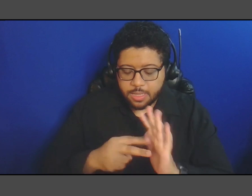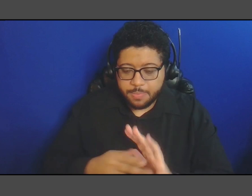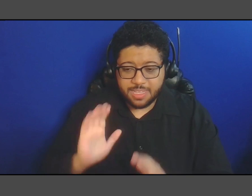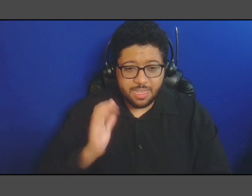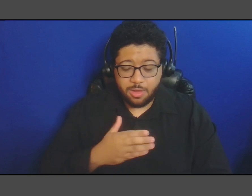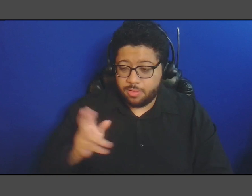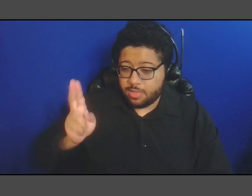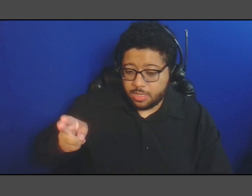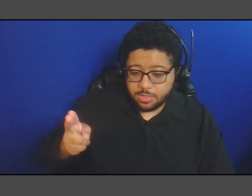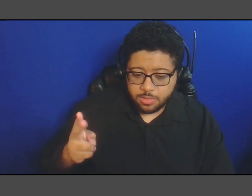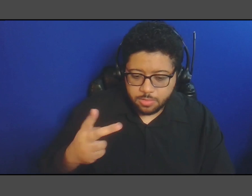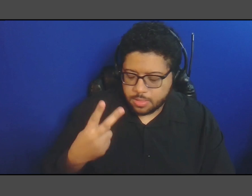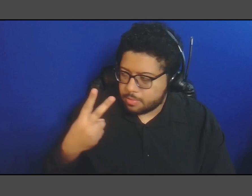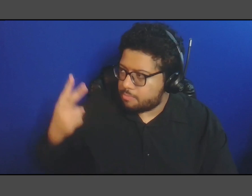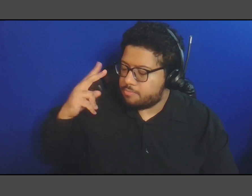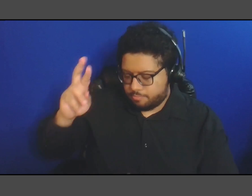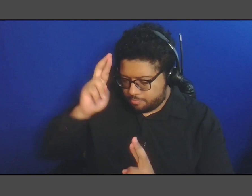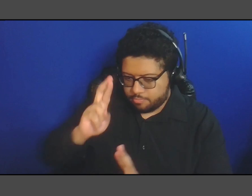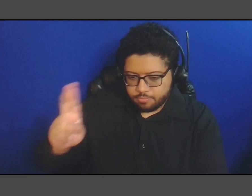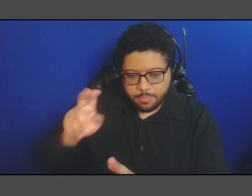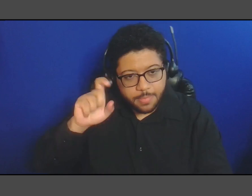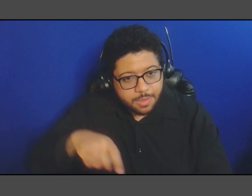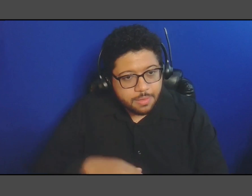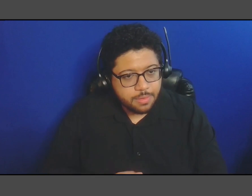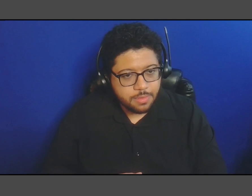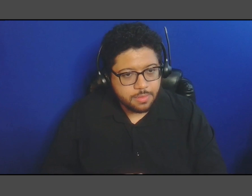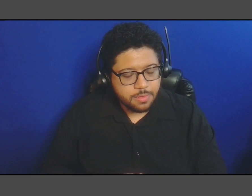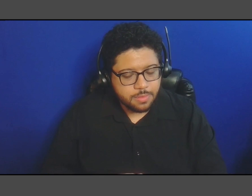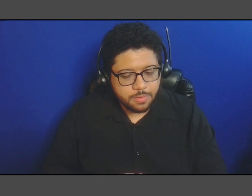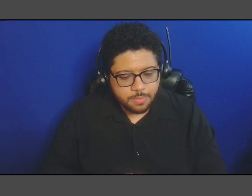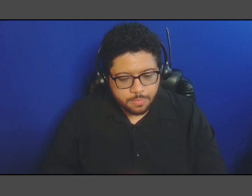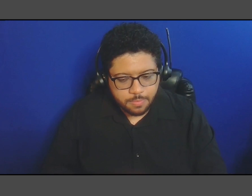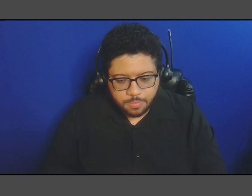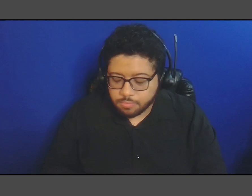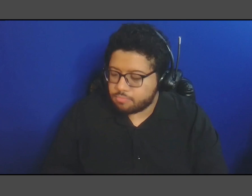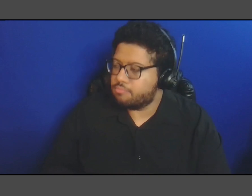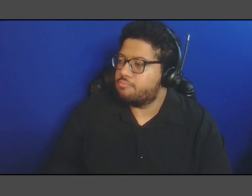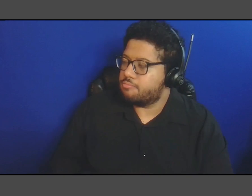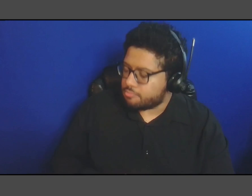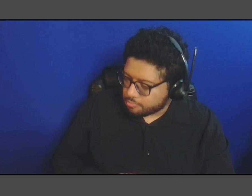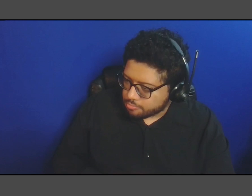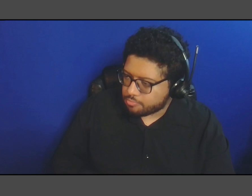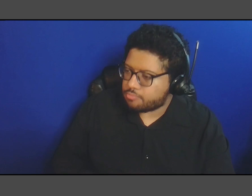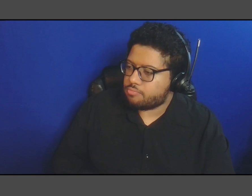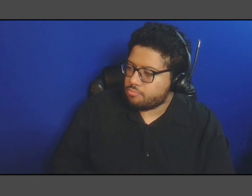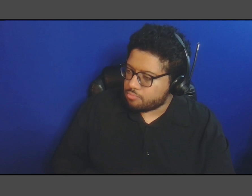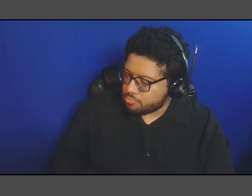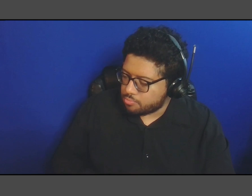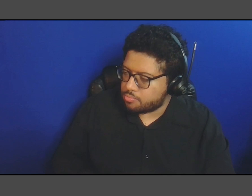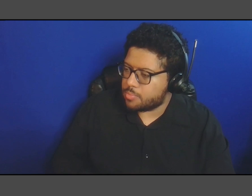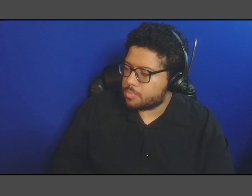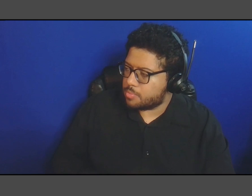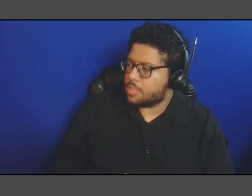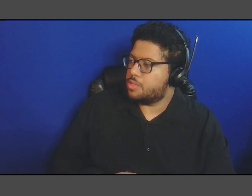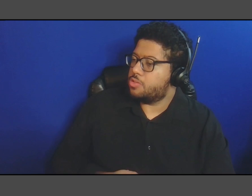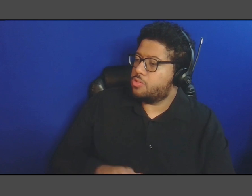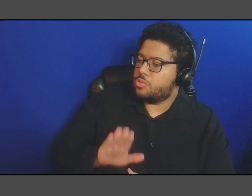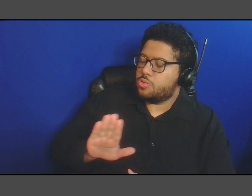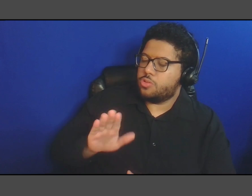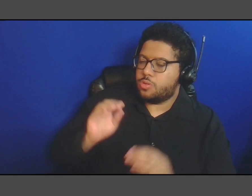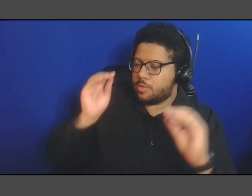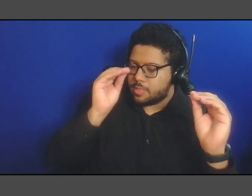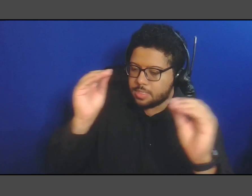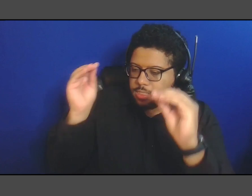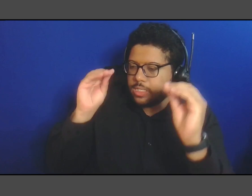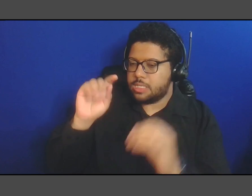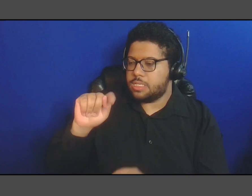And how do you, to give us a sense of some of the teaching tools, didactic tools that you